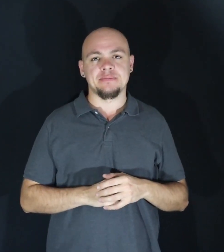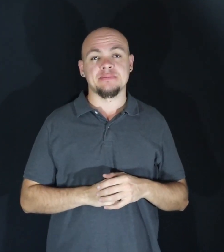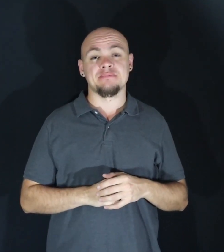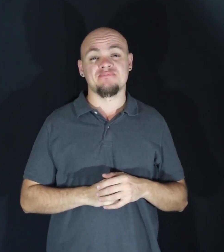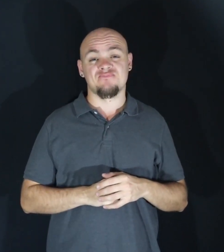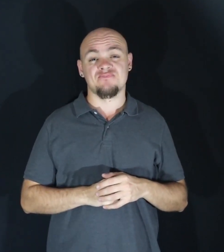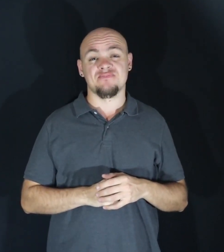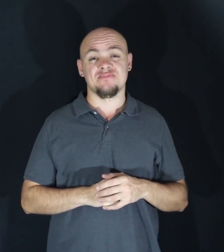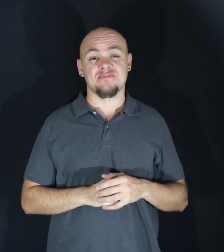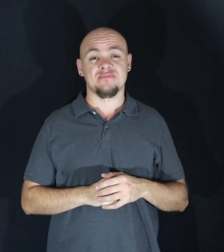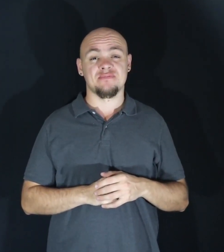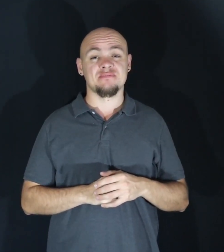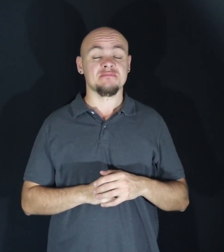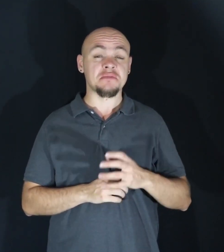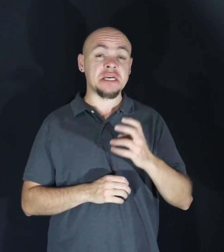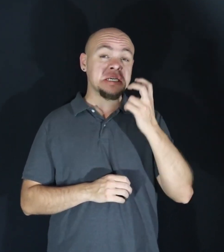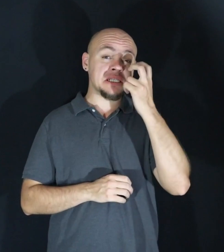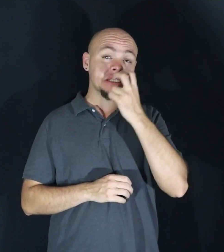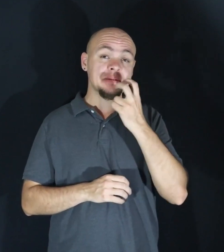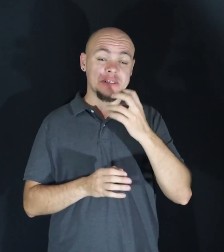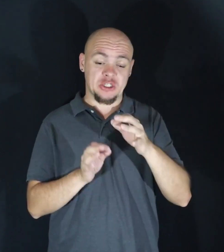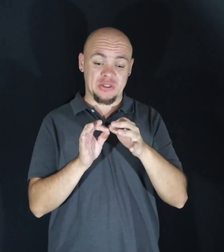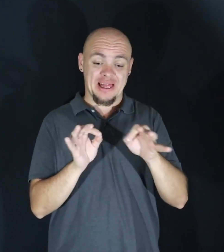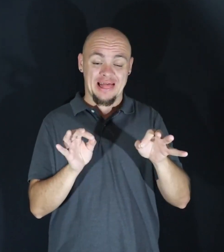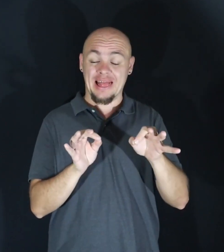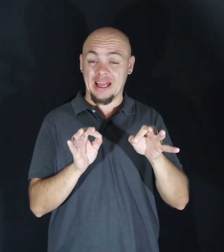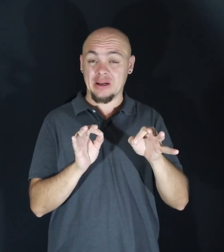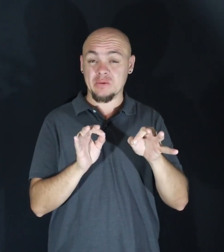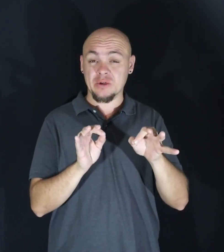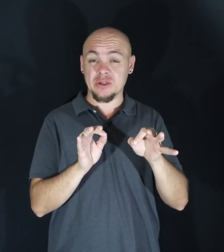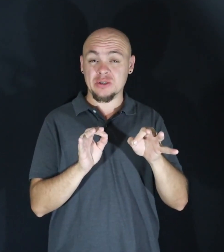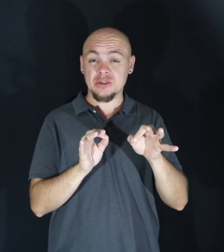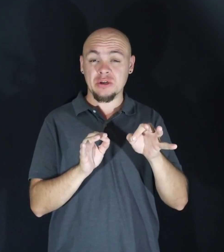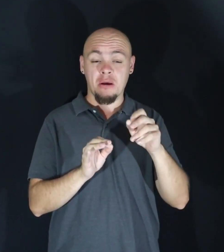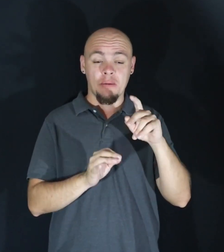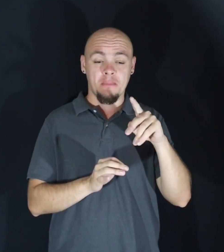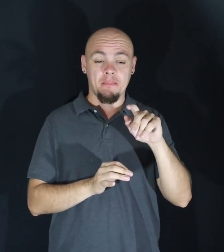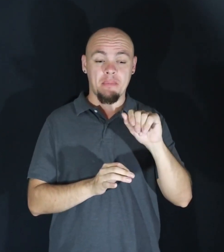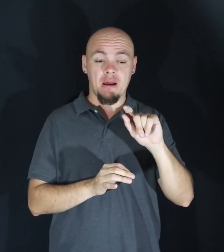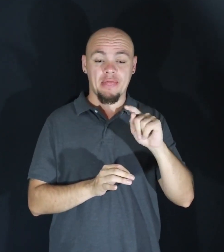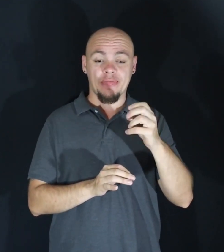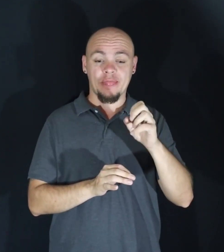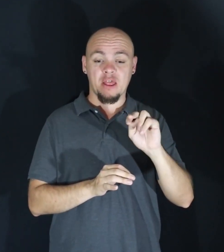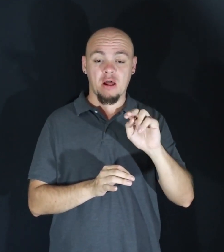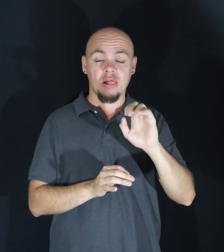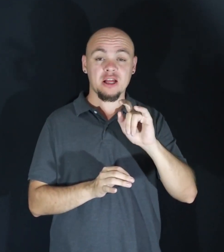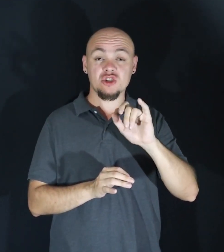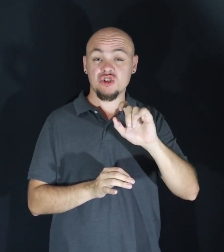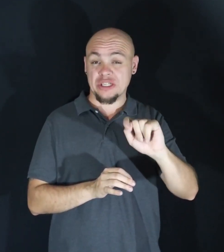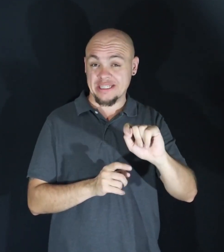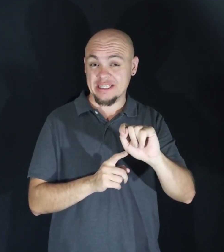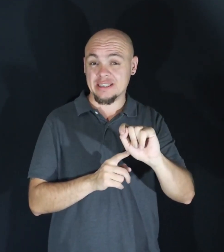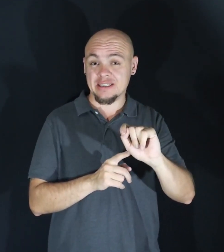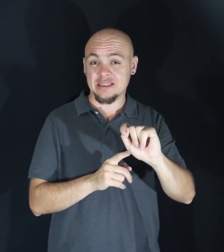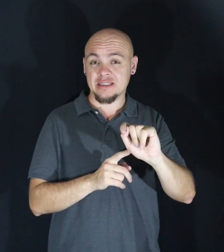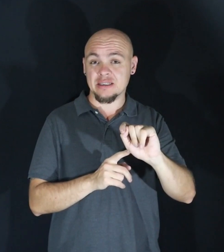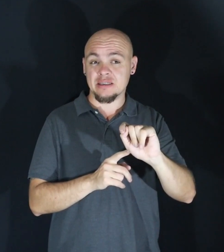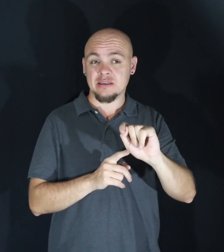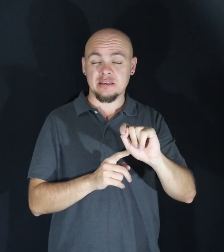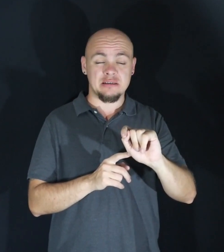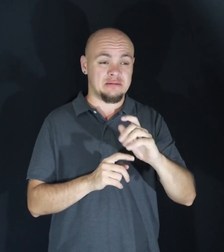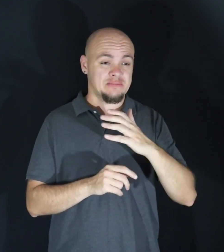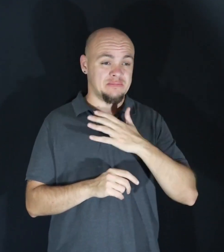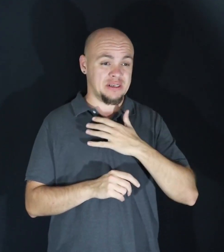As a speech-language pathologist, an expert in communication, I couldn't communicate what I was going through with